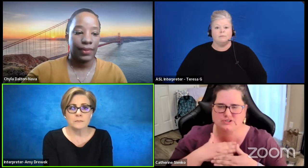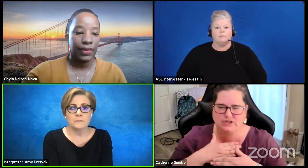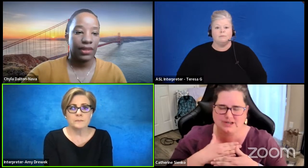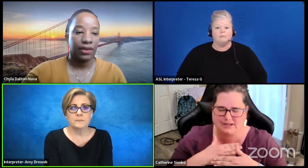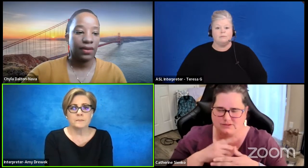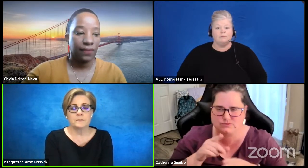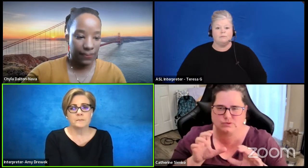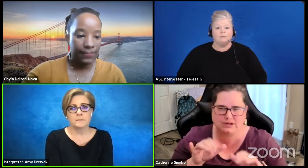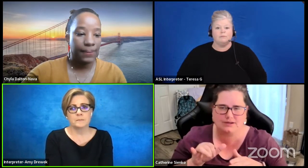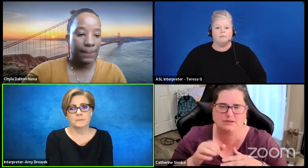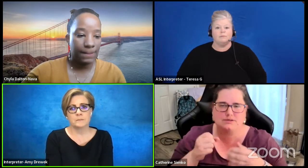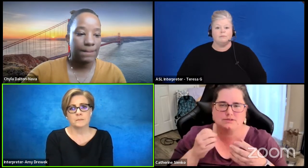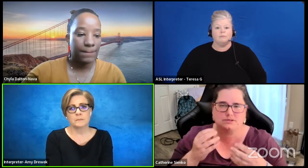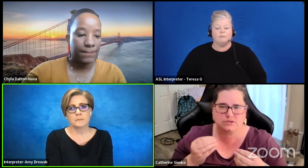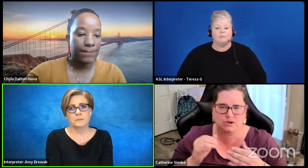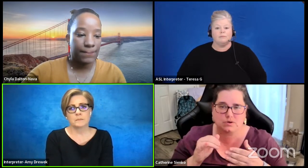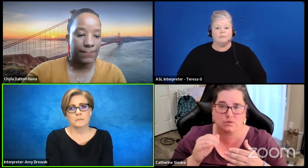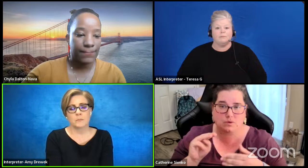Thank you, Kyla. Mhm.